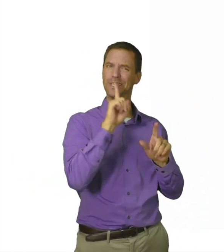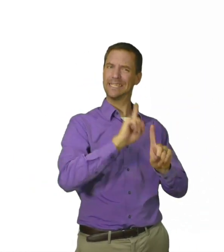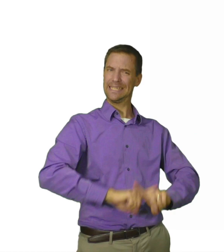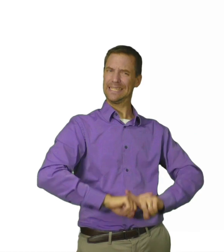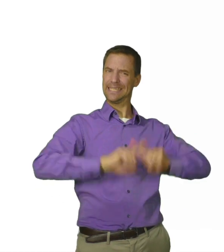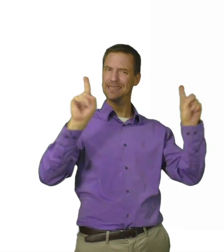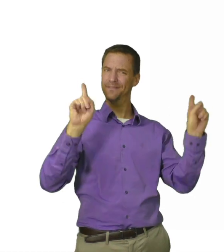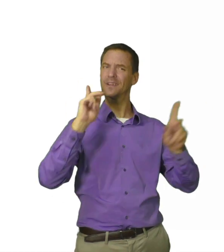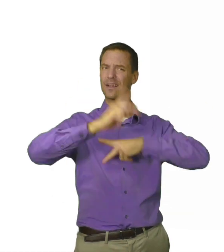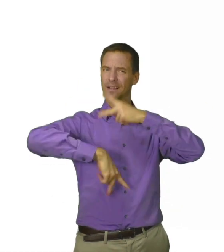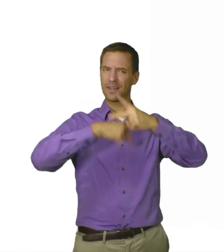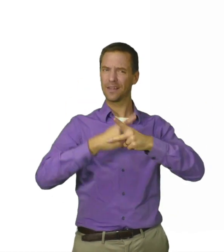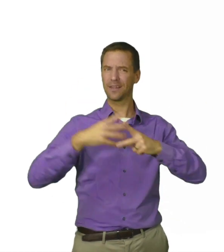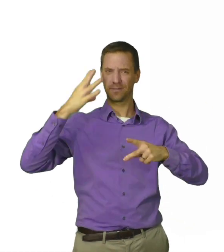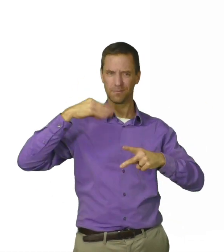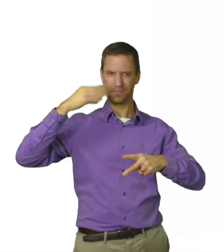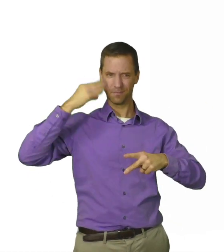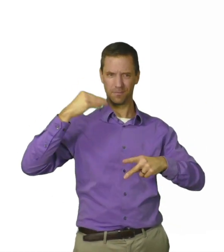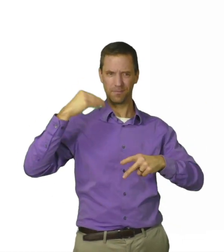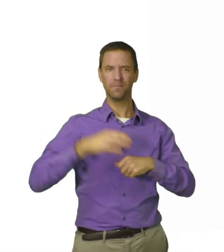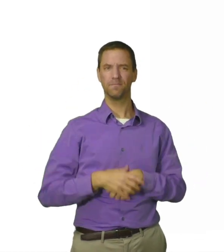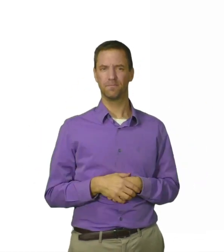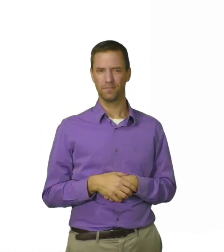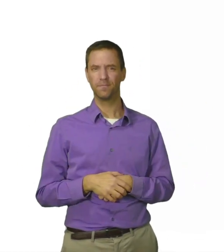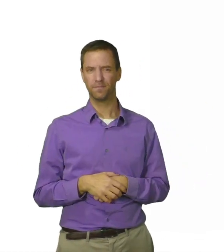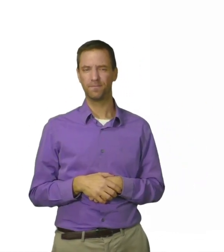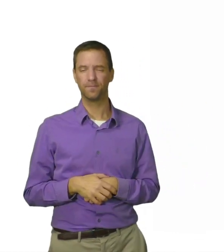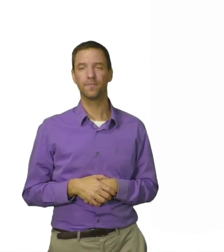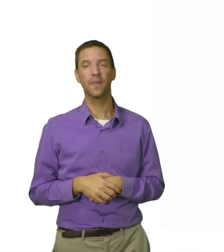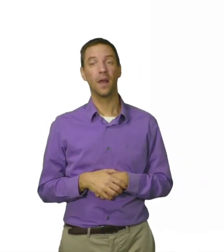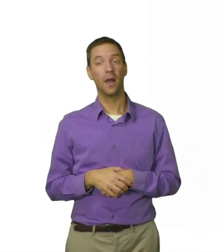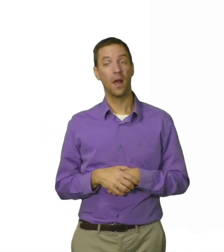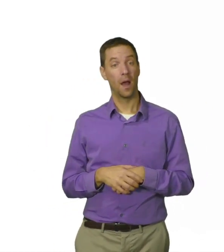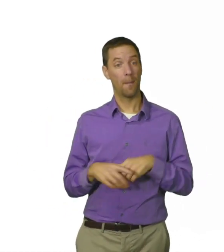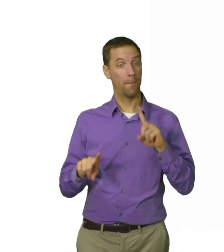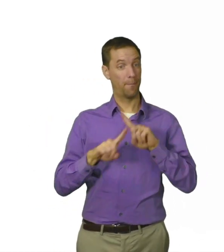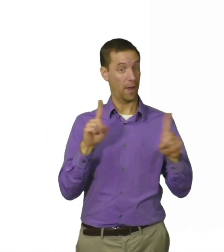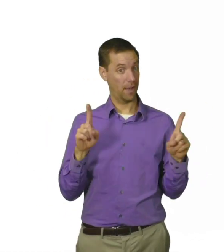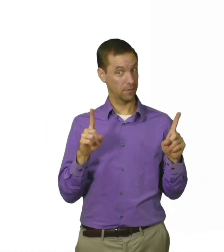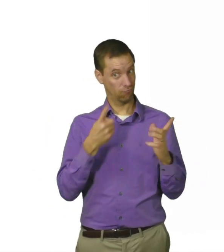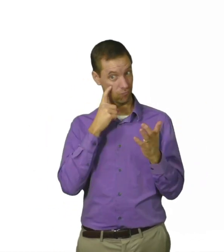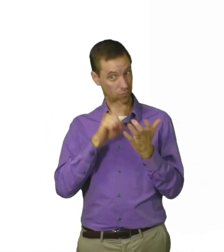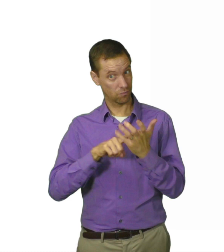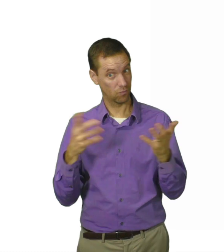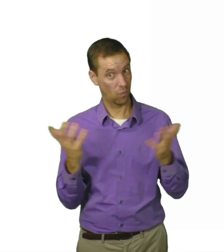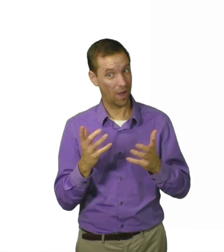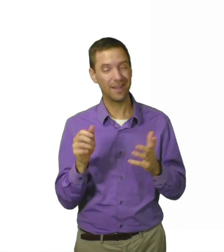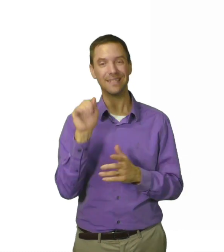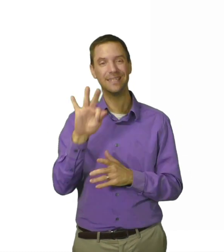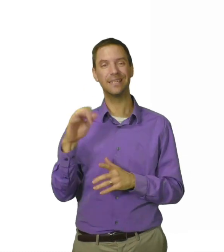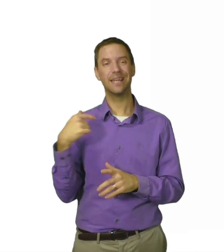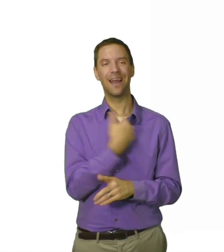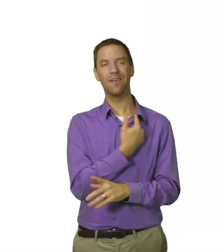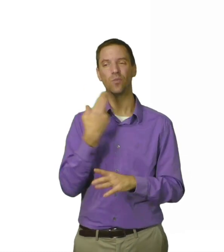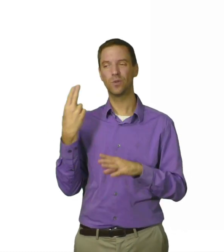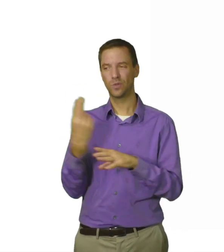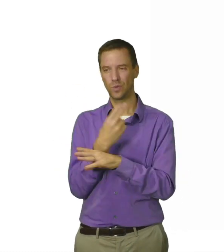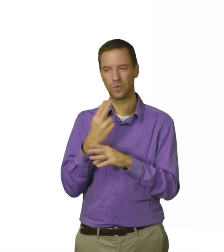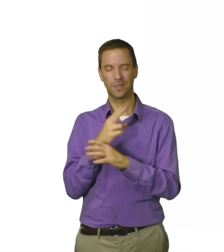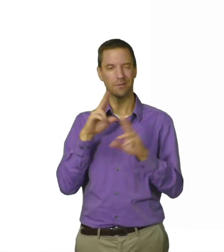of these 5 children has had a very different experience with language access. But the other thing I'd like you to notice